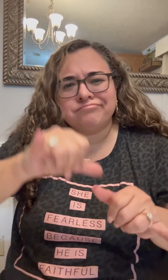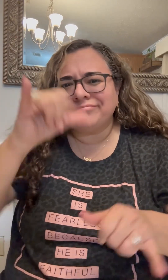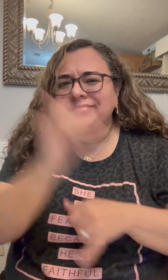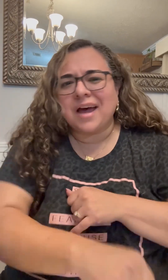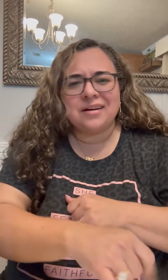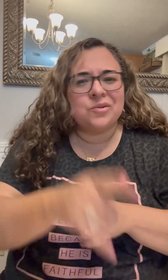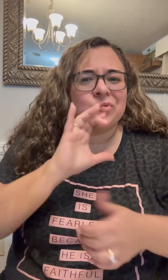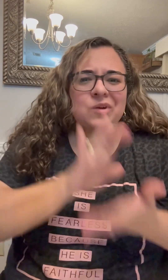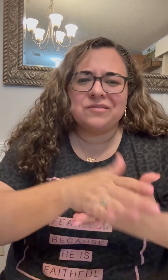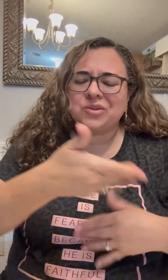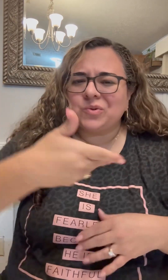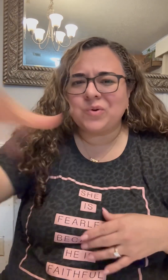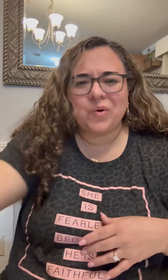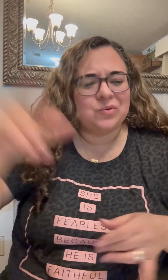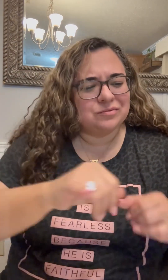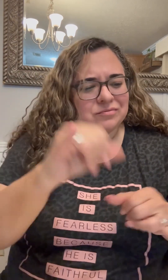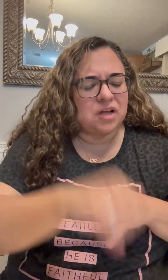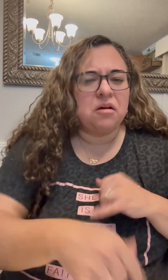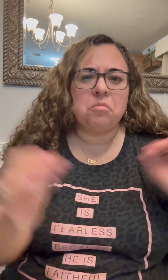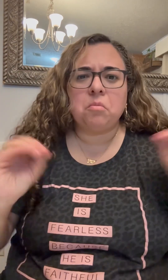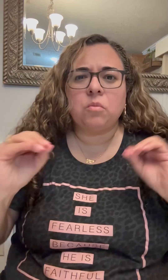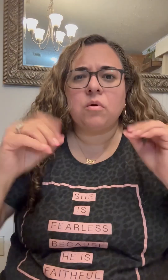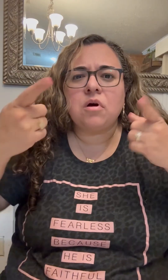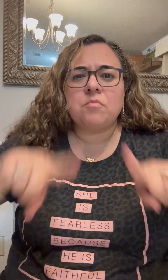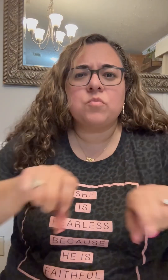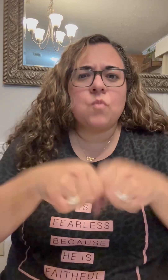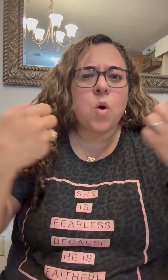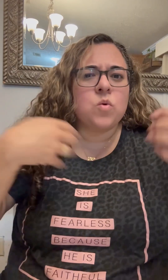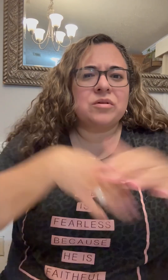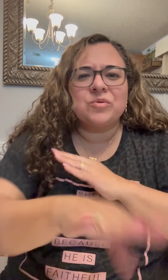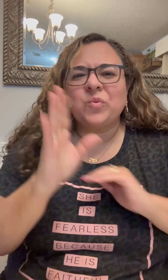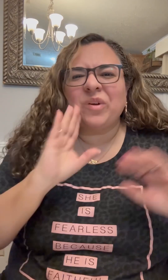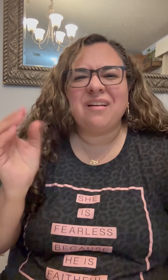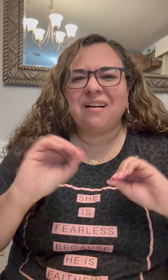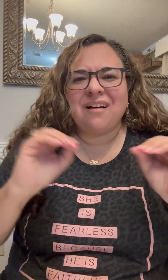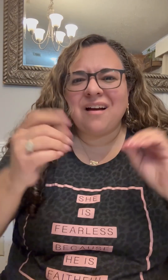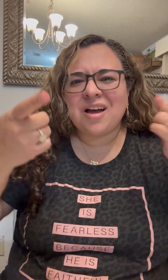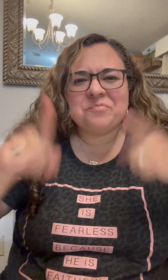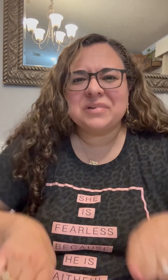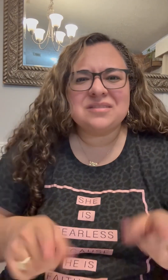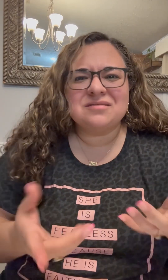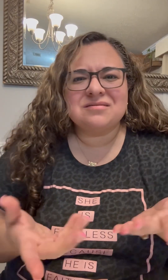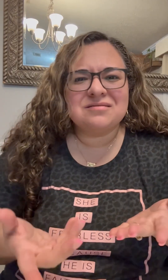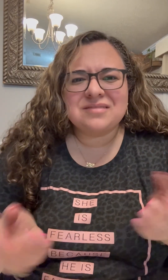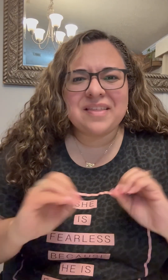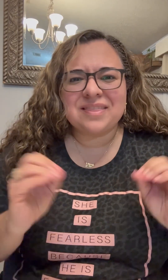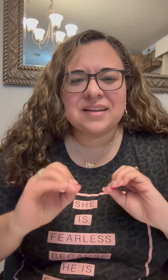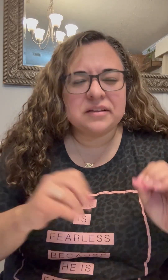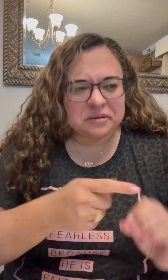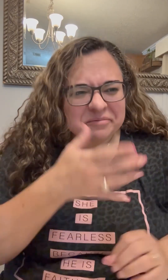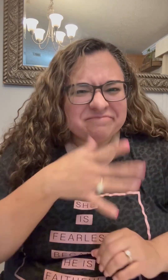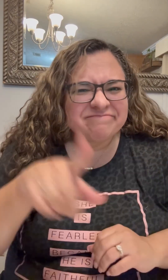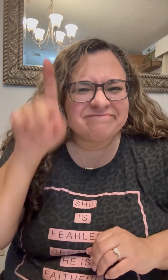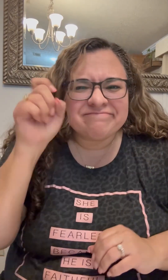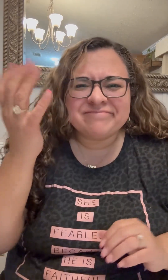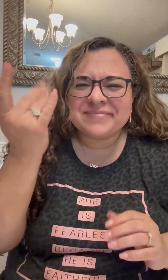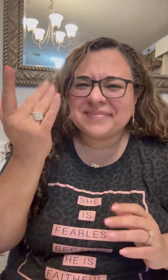to the Lord and sent his wife, stayed there, nothing would have happened. No break-in would have happened. He still